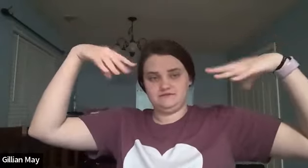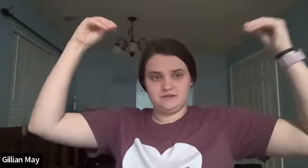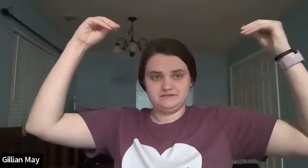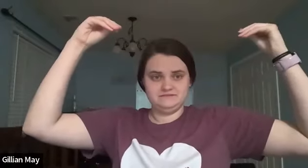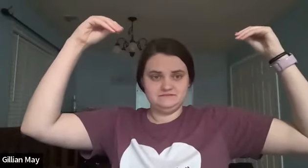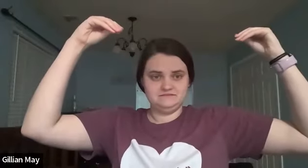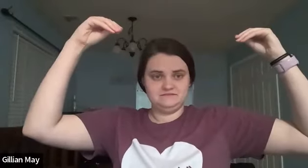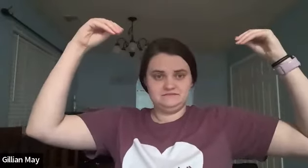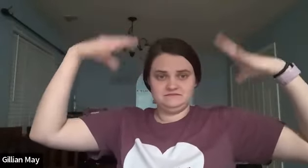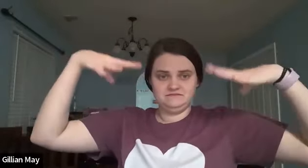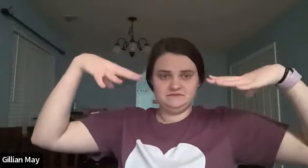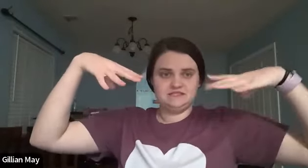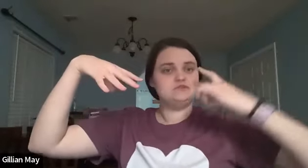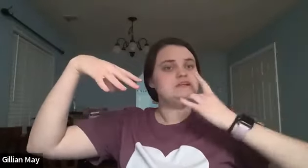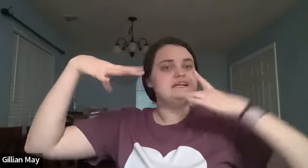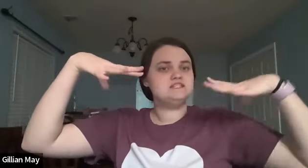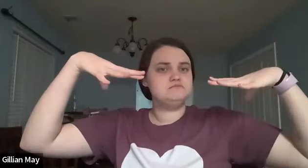it. So lights.